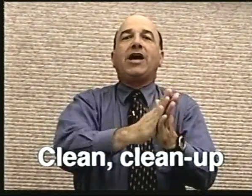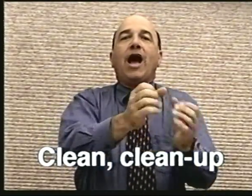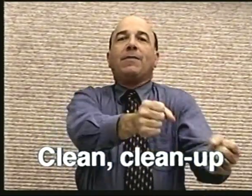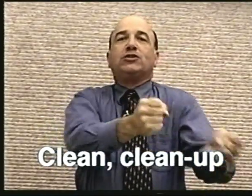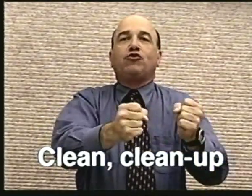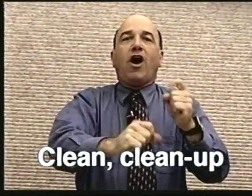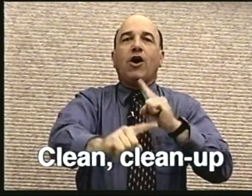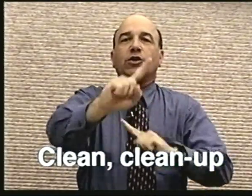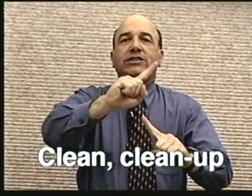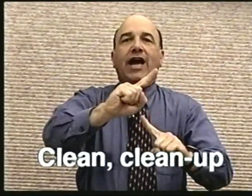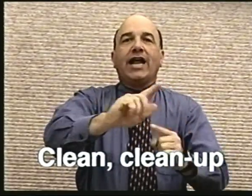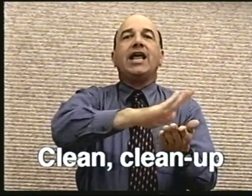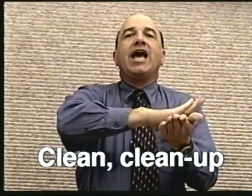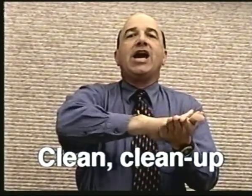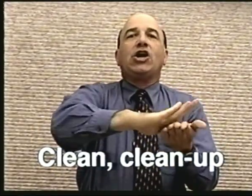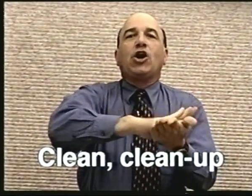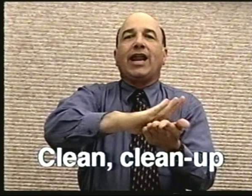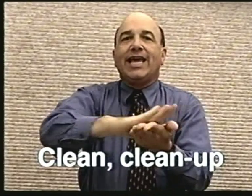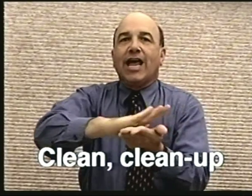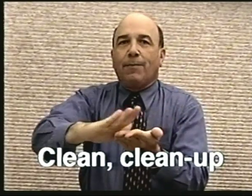becomes a stronger sign. Clean up.